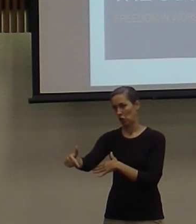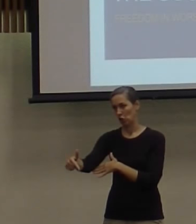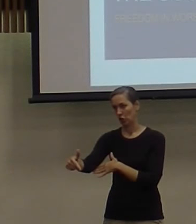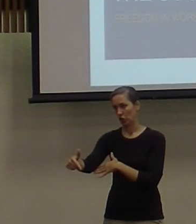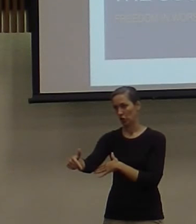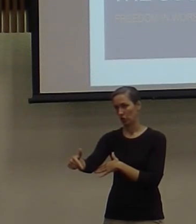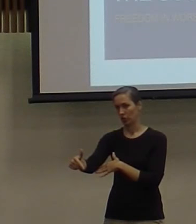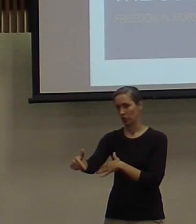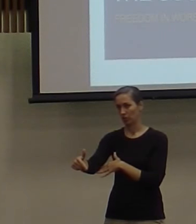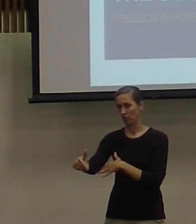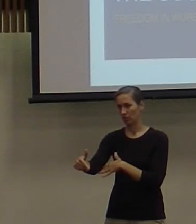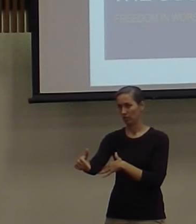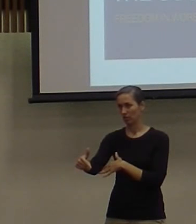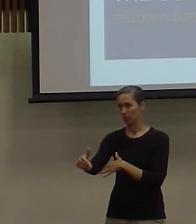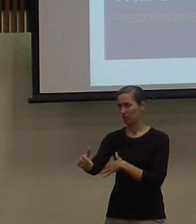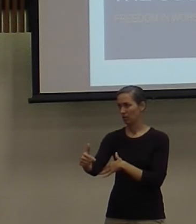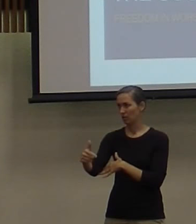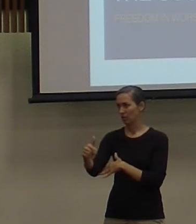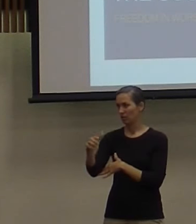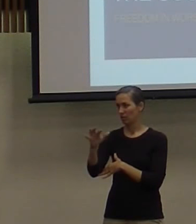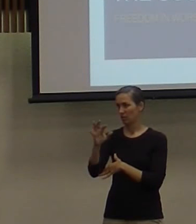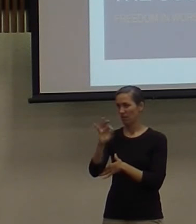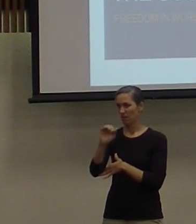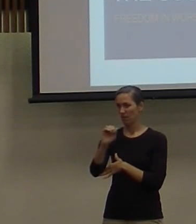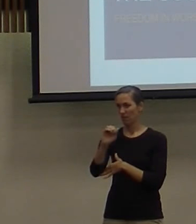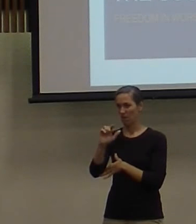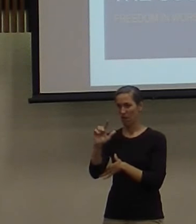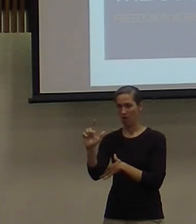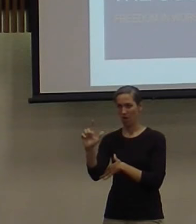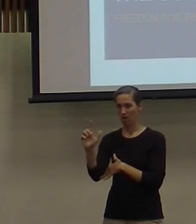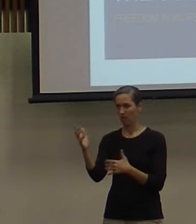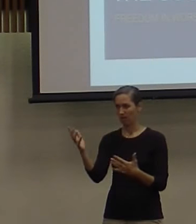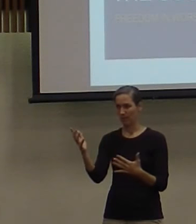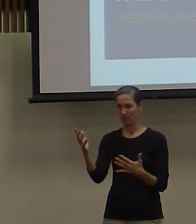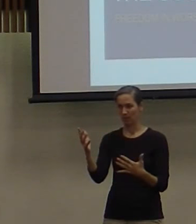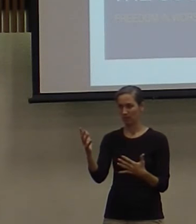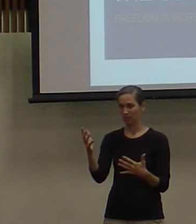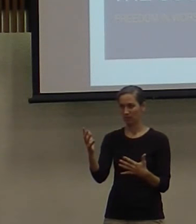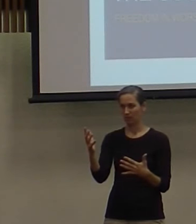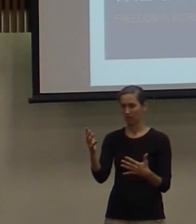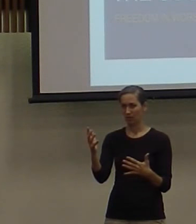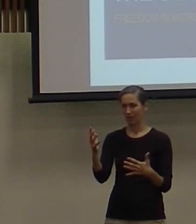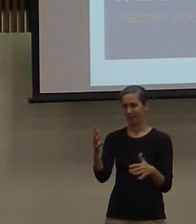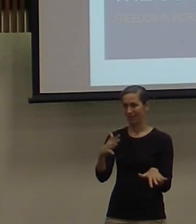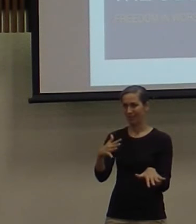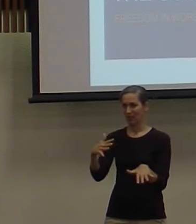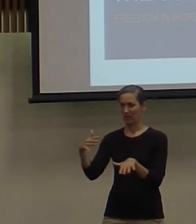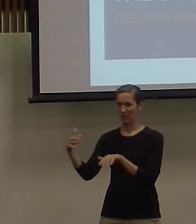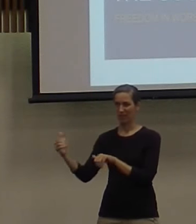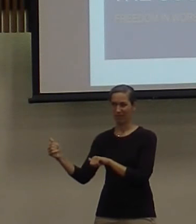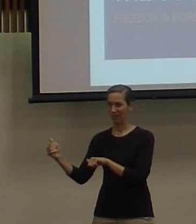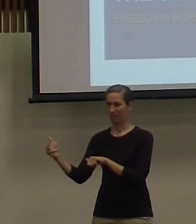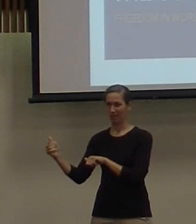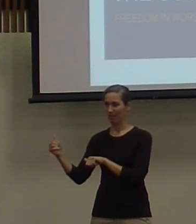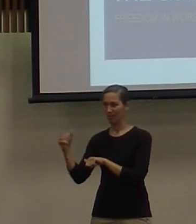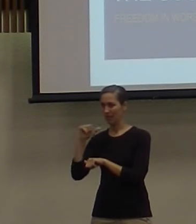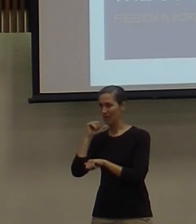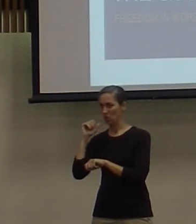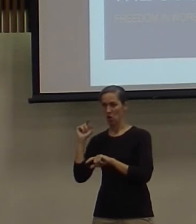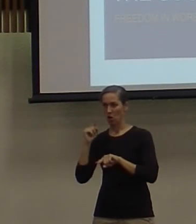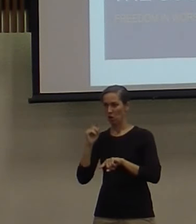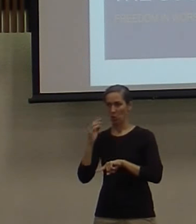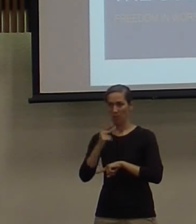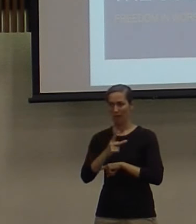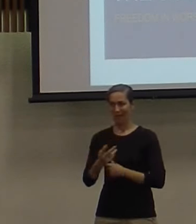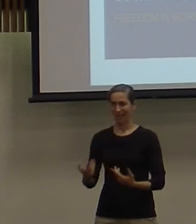the fall came and then they go to this country, none of them go back with that ability to